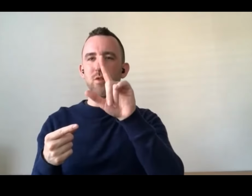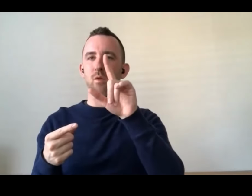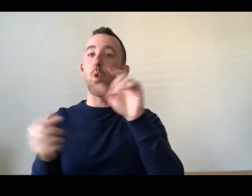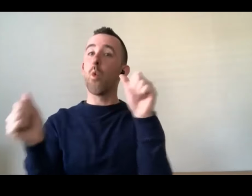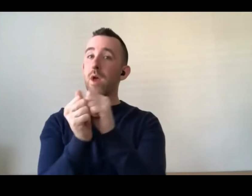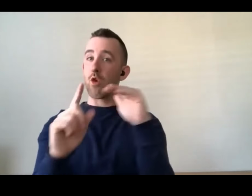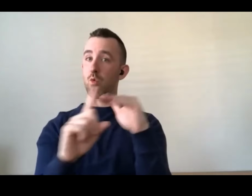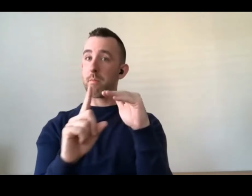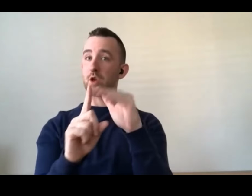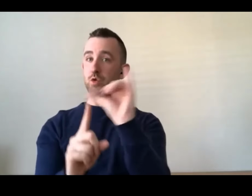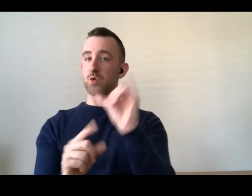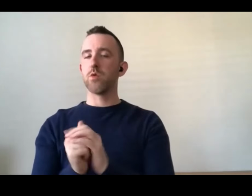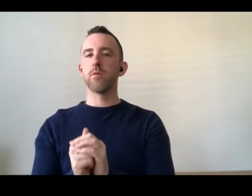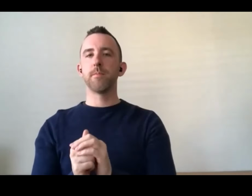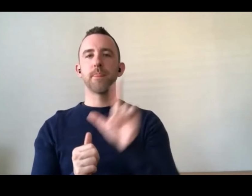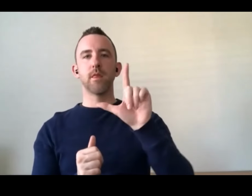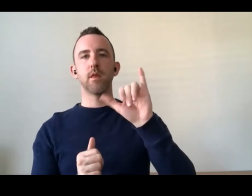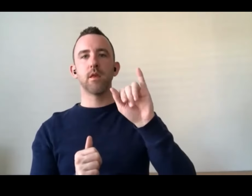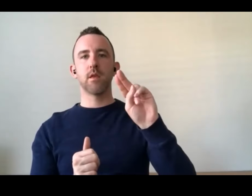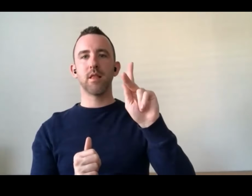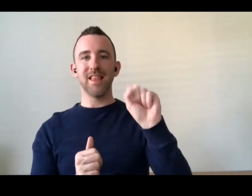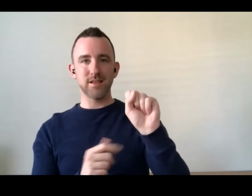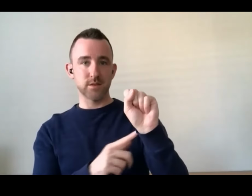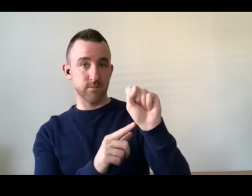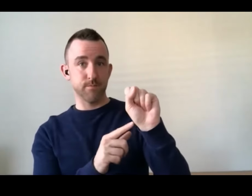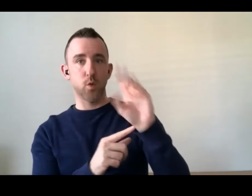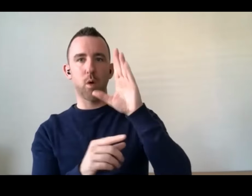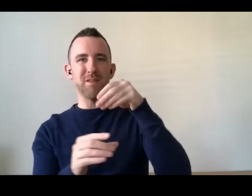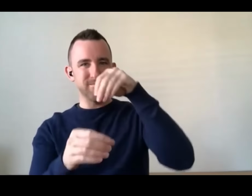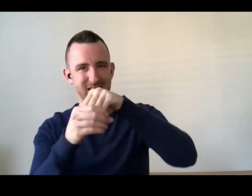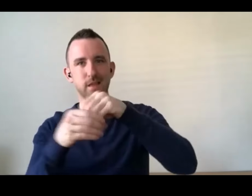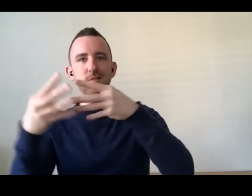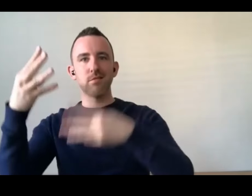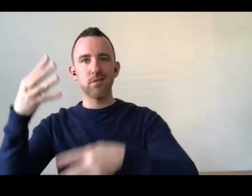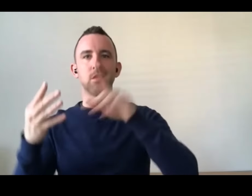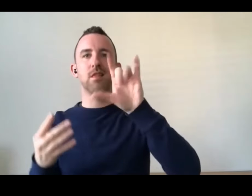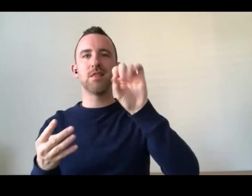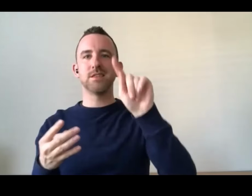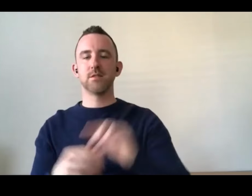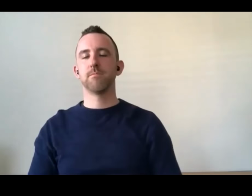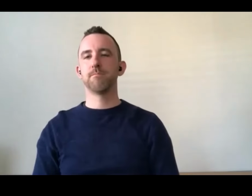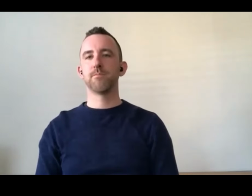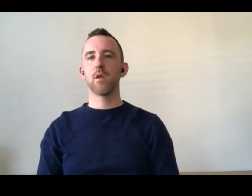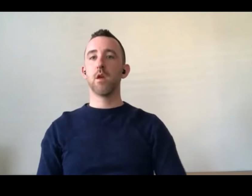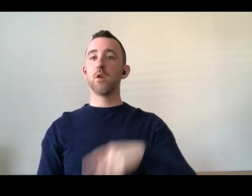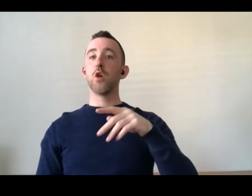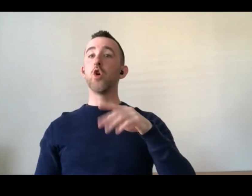But those links to those Zooms will be in the hunt list. The panel schedule will always be at the top